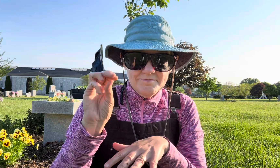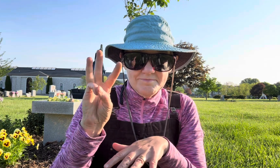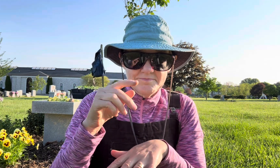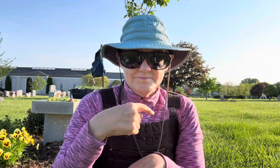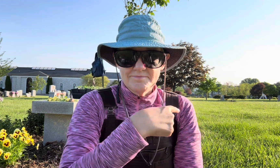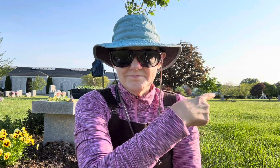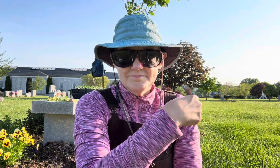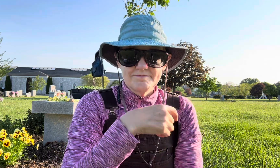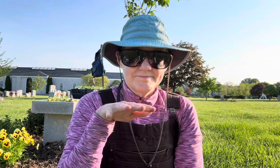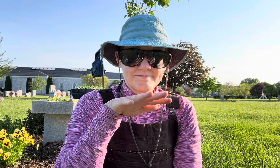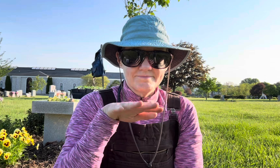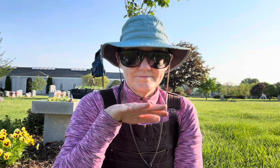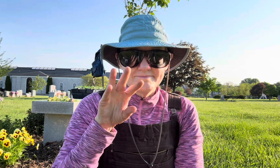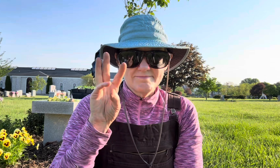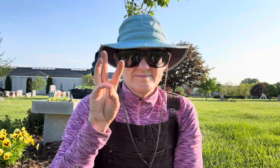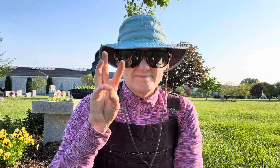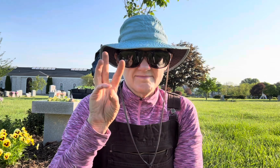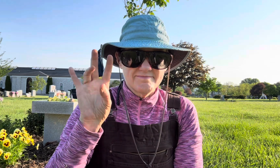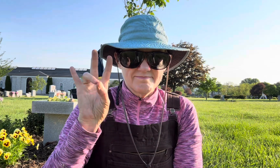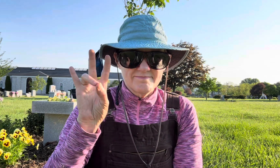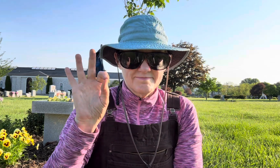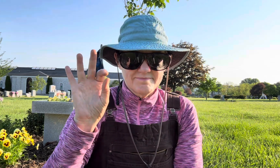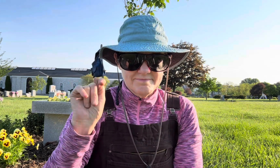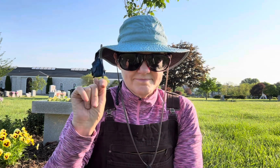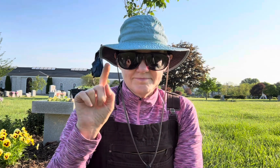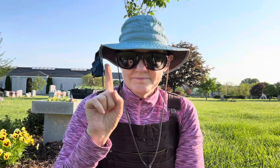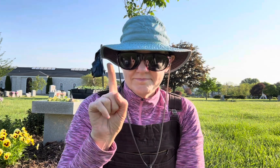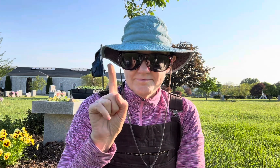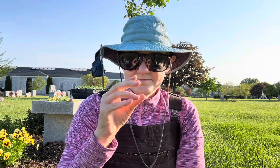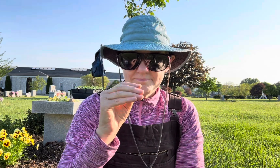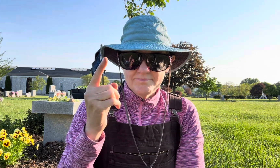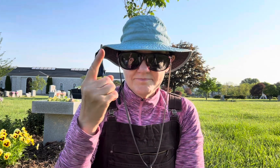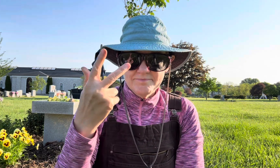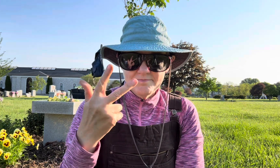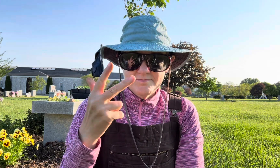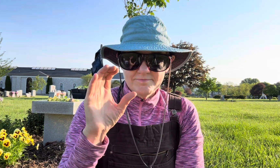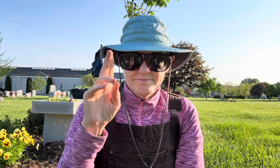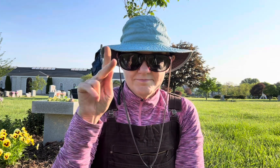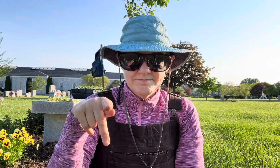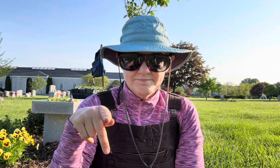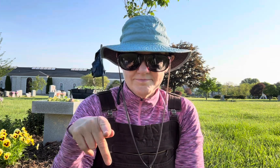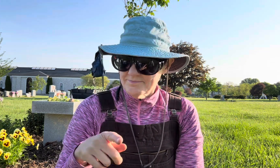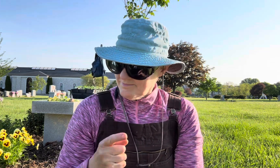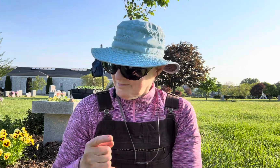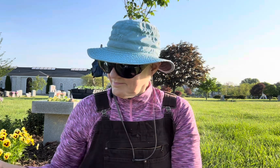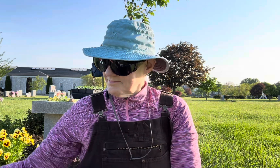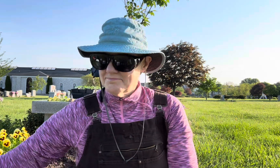row, this is about 6 or 7 feet, use a cup and a third. Let me make sure I'm